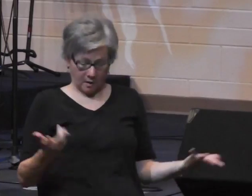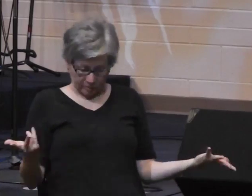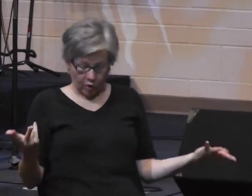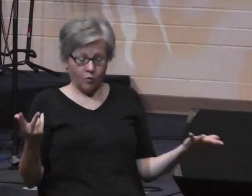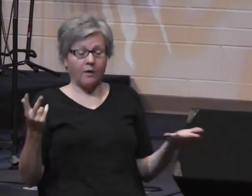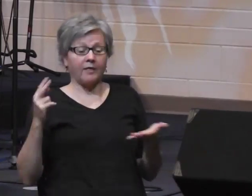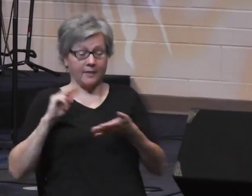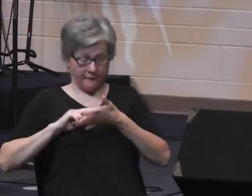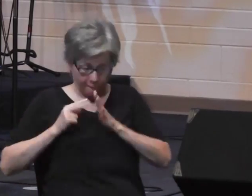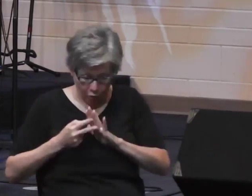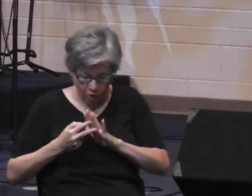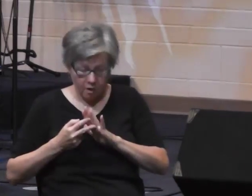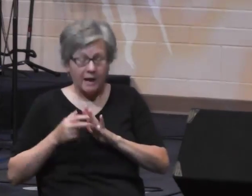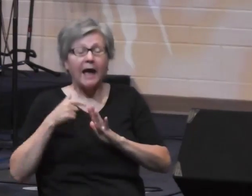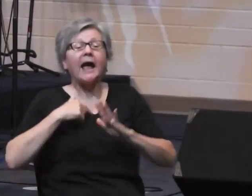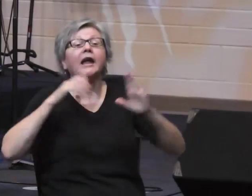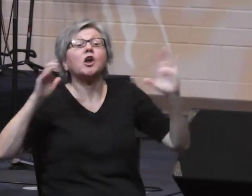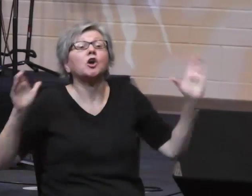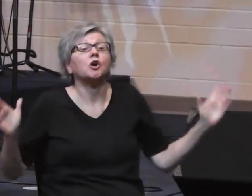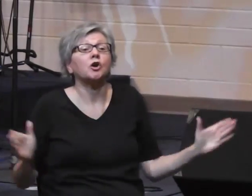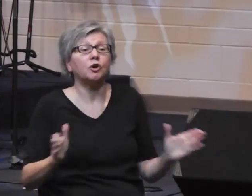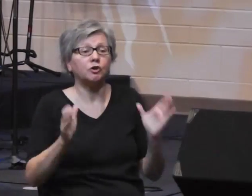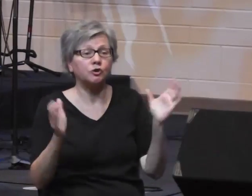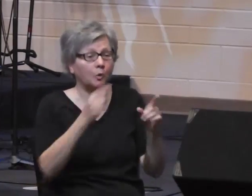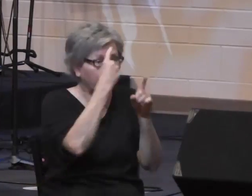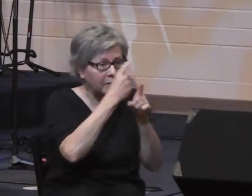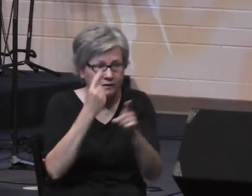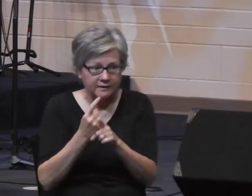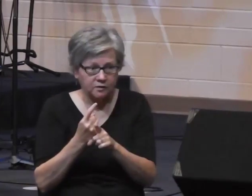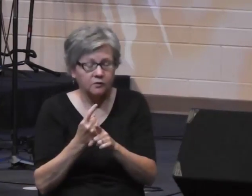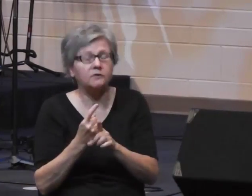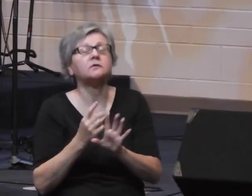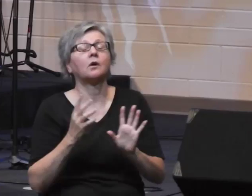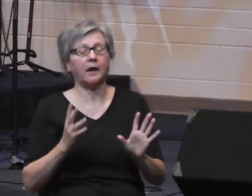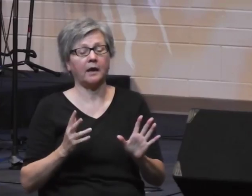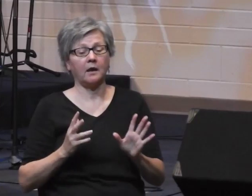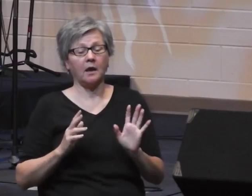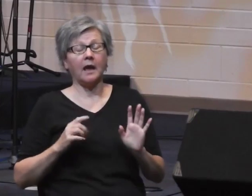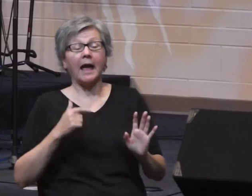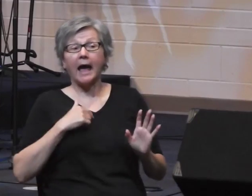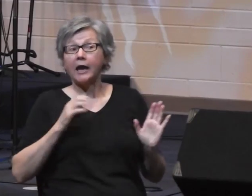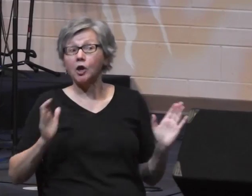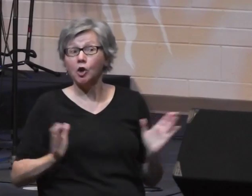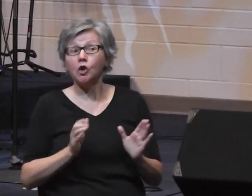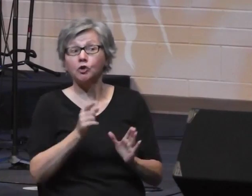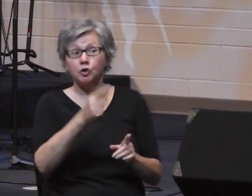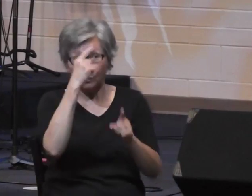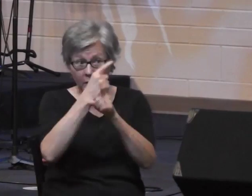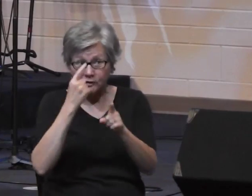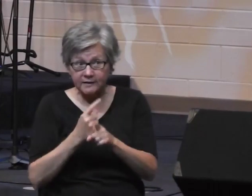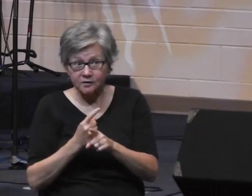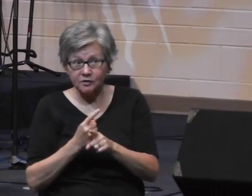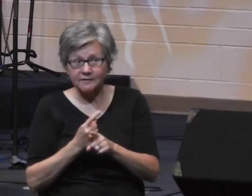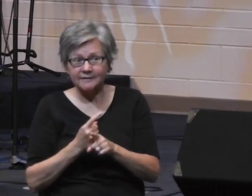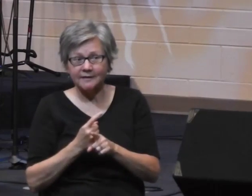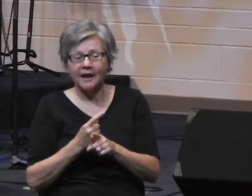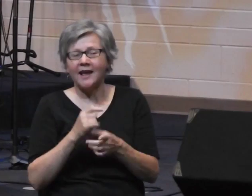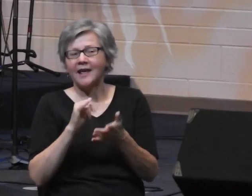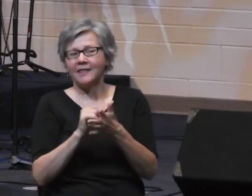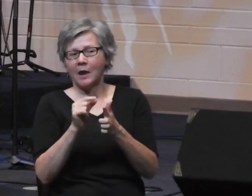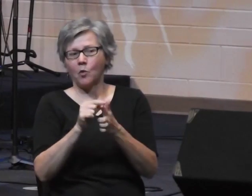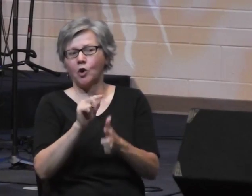I urge you, brothers and sisters. Therefore, I urge you, brothers and sisters. I love that